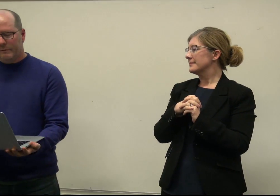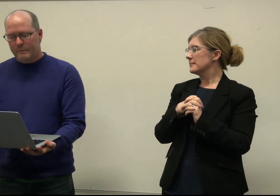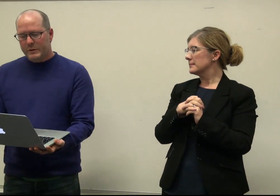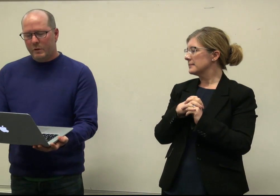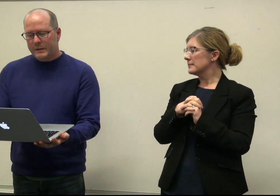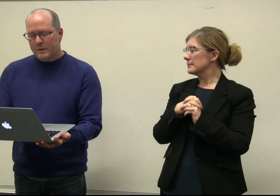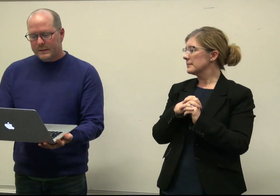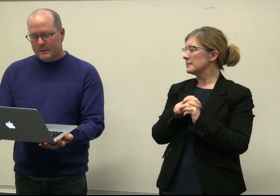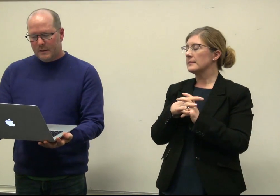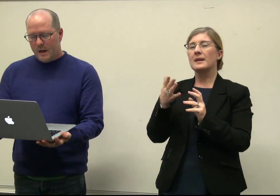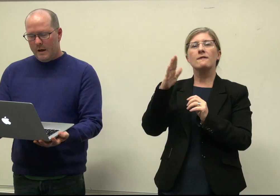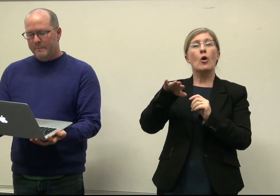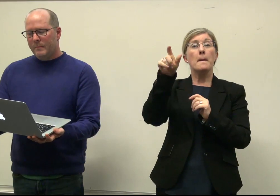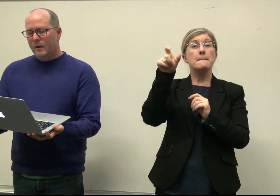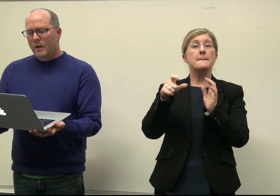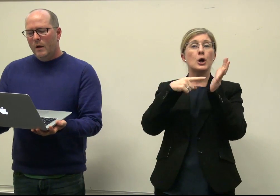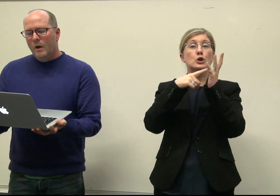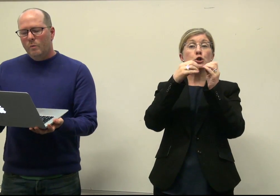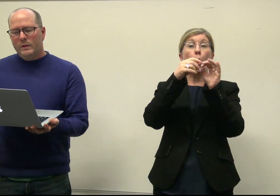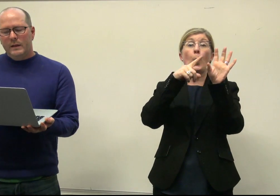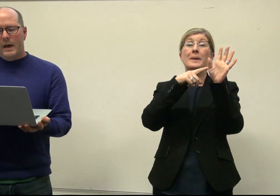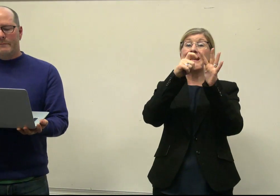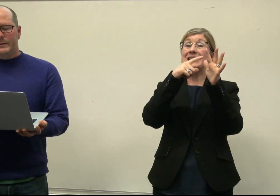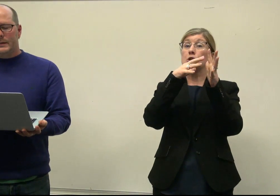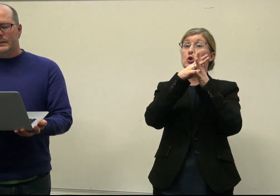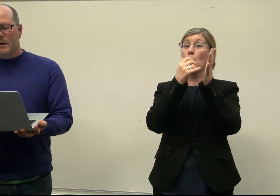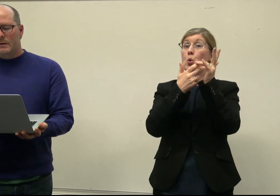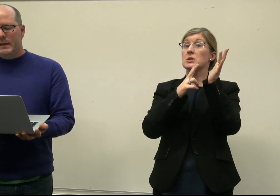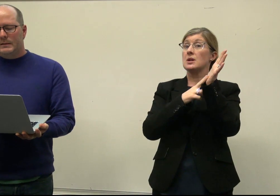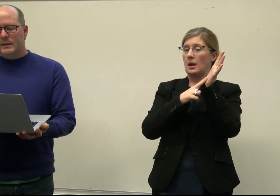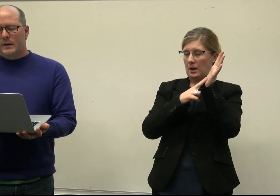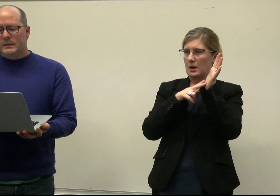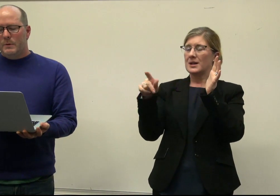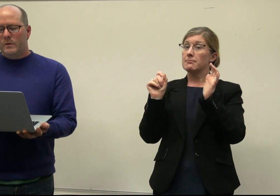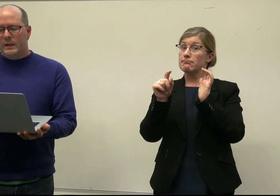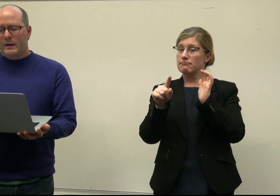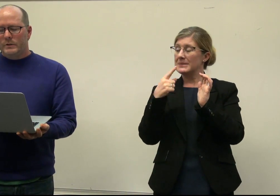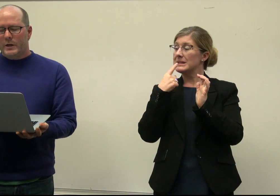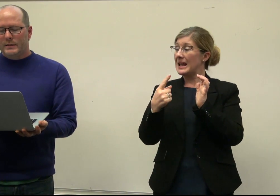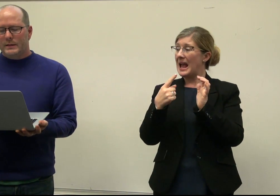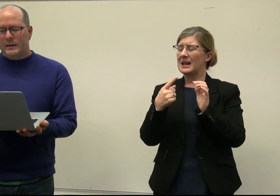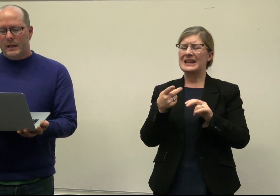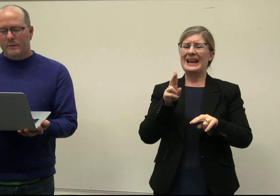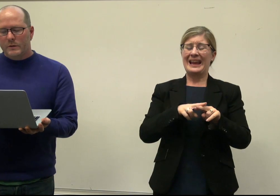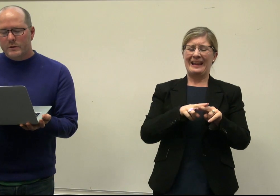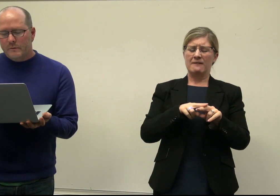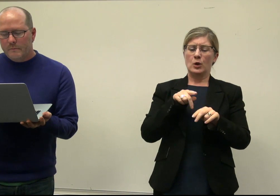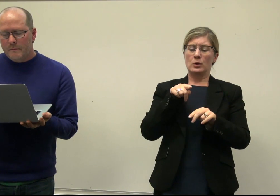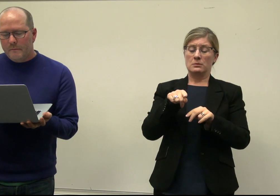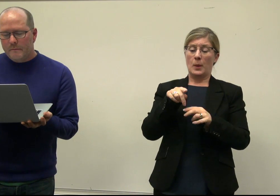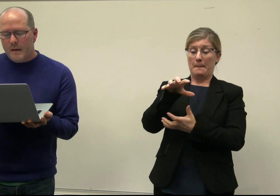Right, from Toby Dawson. Wouldn't the emphasis on mixing a spoken language and a signed